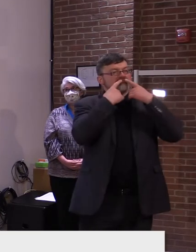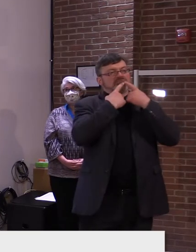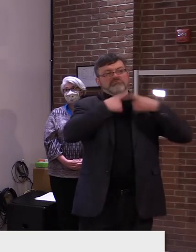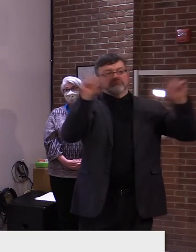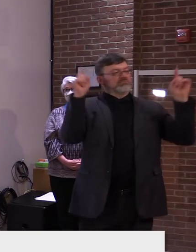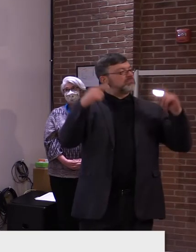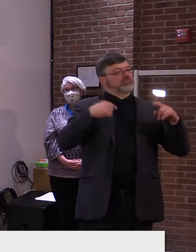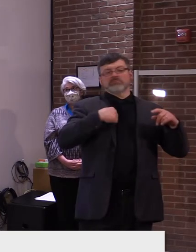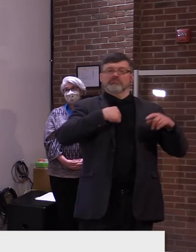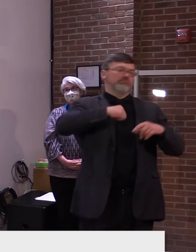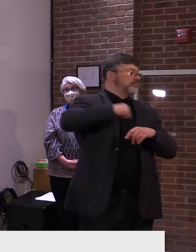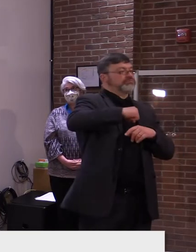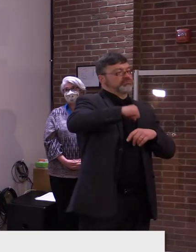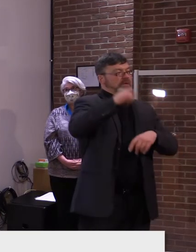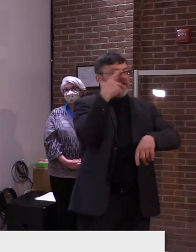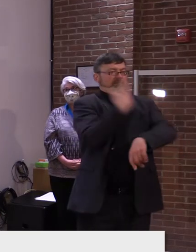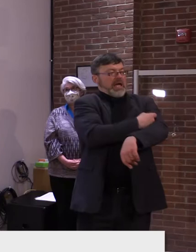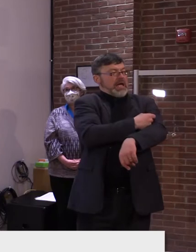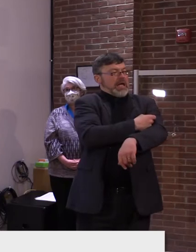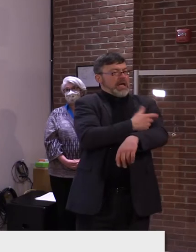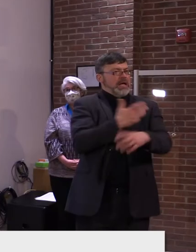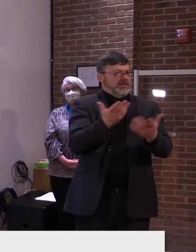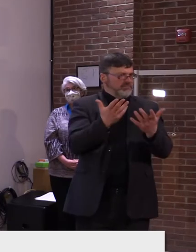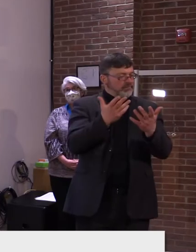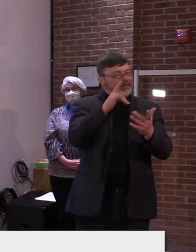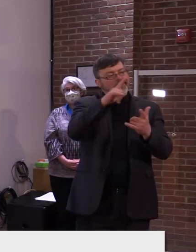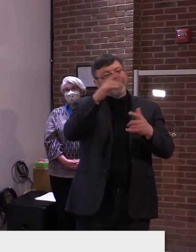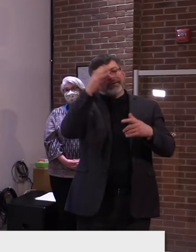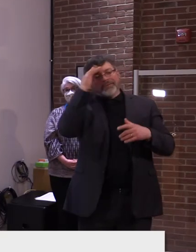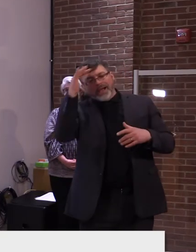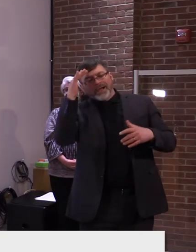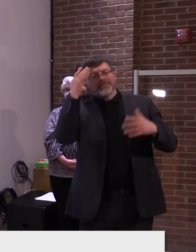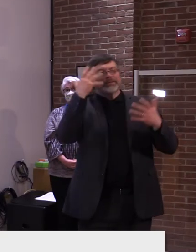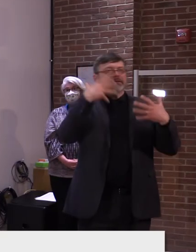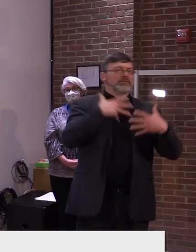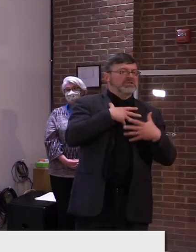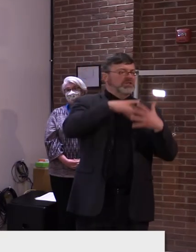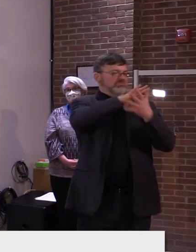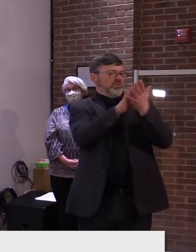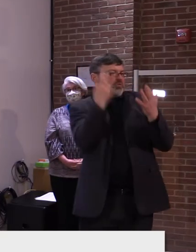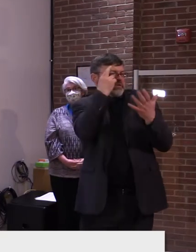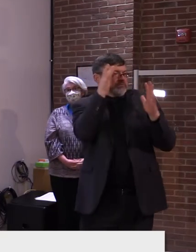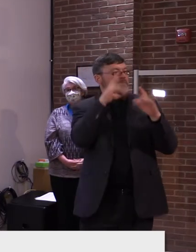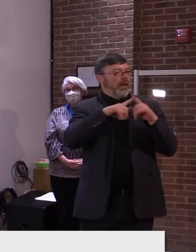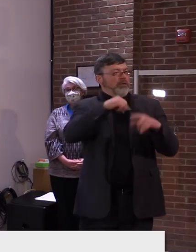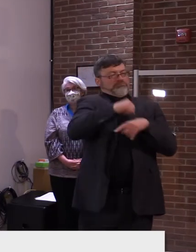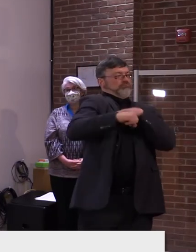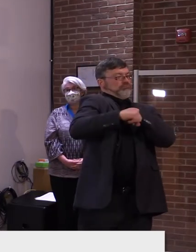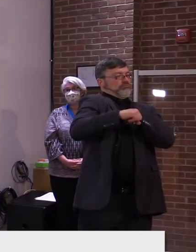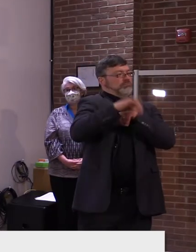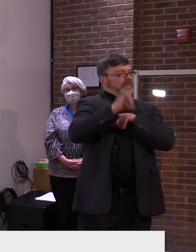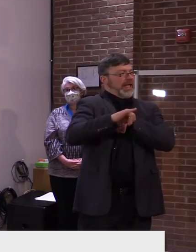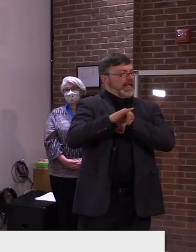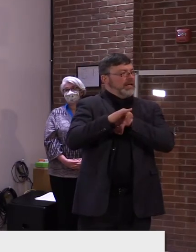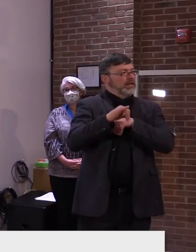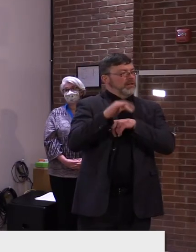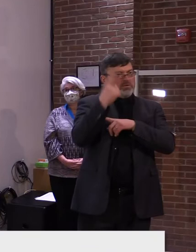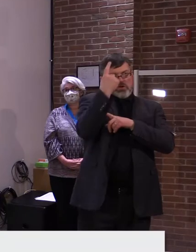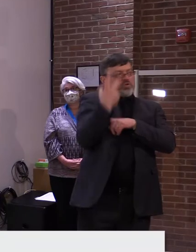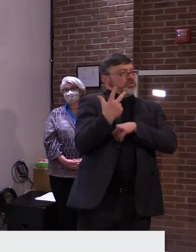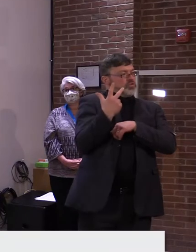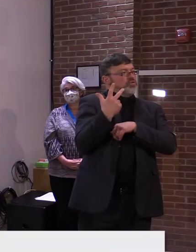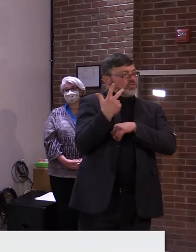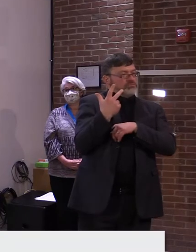be prohibited from eating, shopping, or going to work, how will you respond to their claims that they're